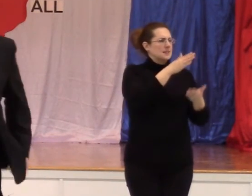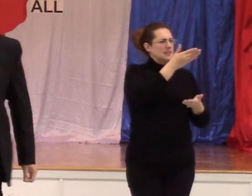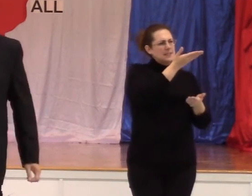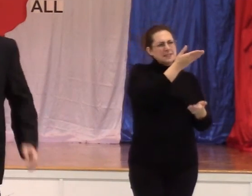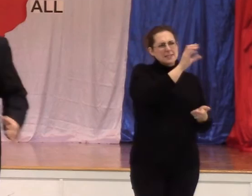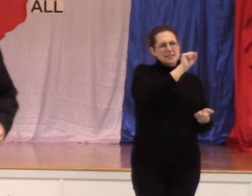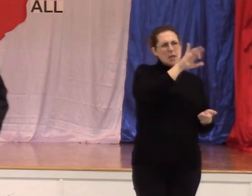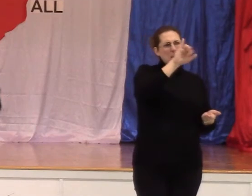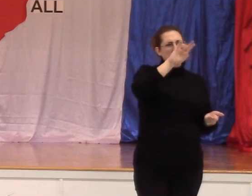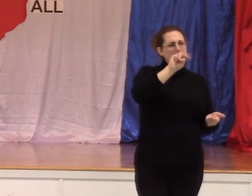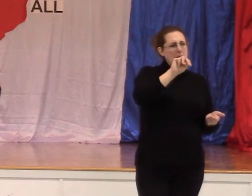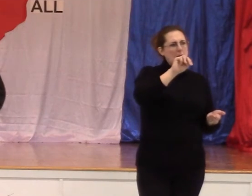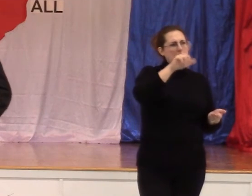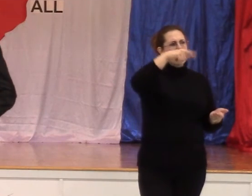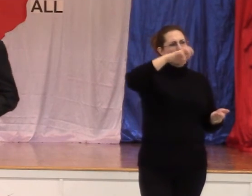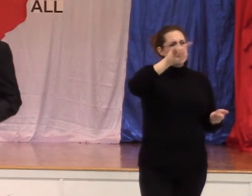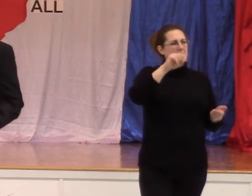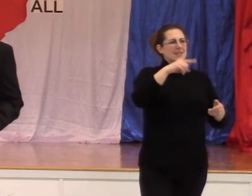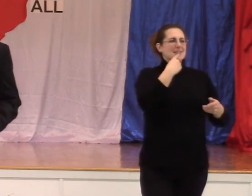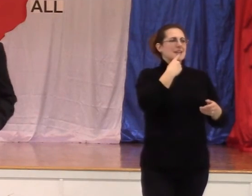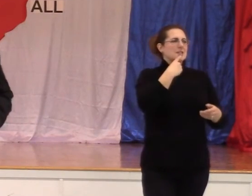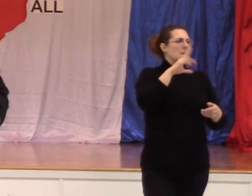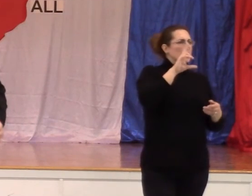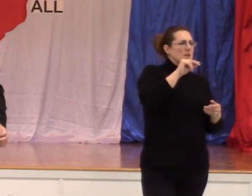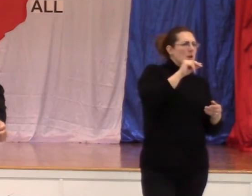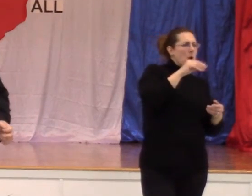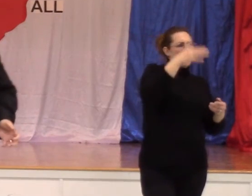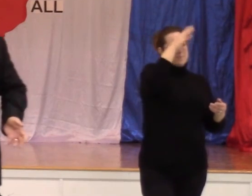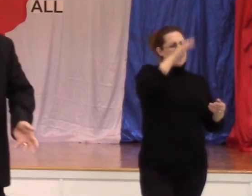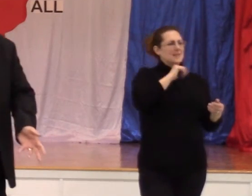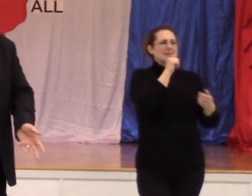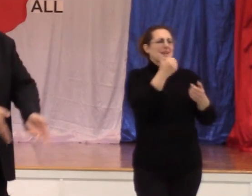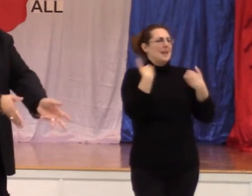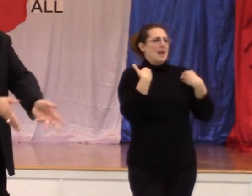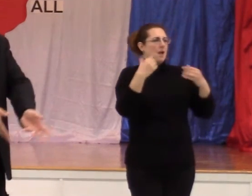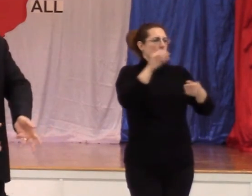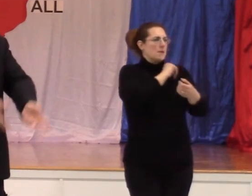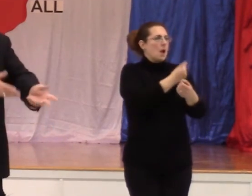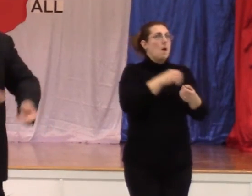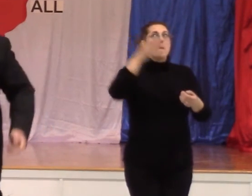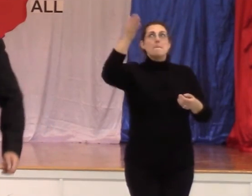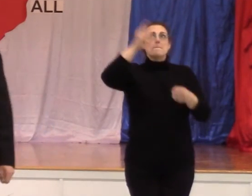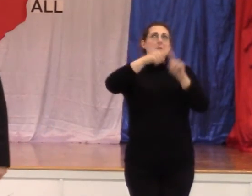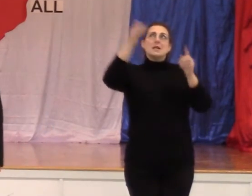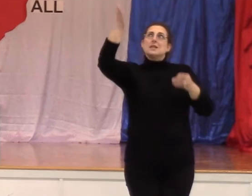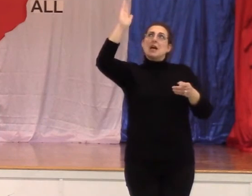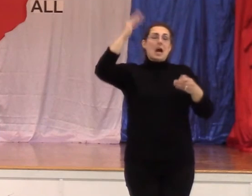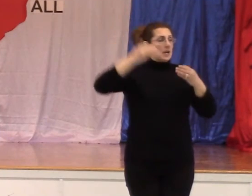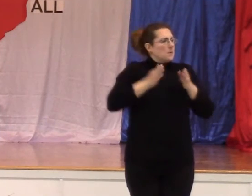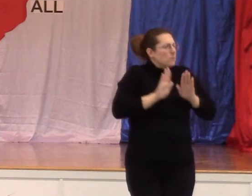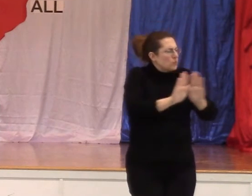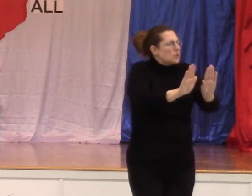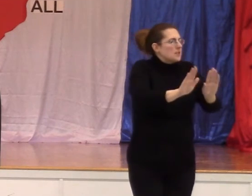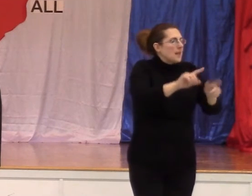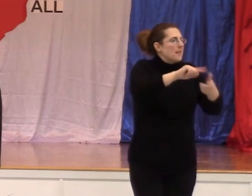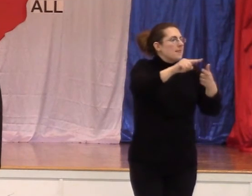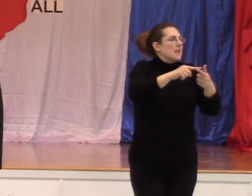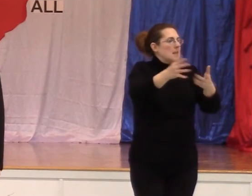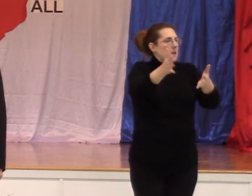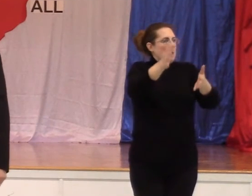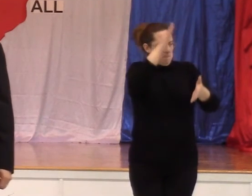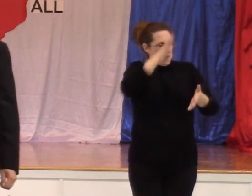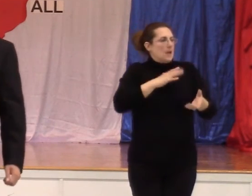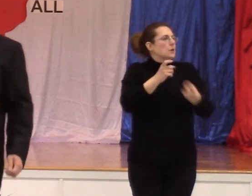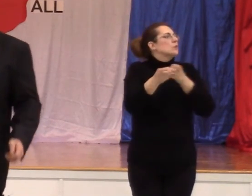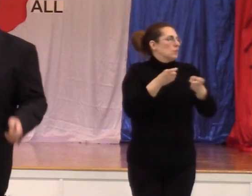okay, yeah, man doesn't have the power to do that. He doesn't have the free will to do that. But God gives him the first push, and then man takes over,